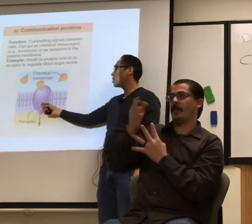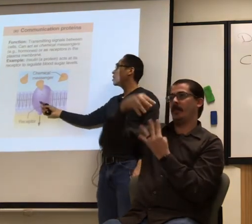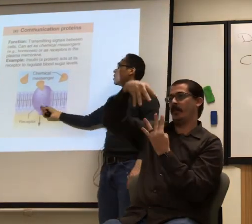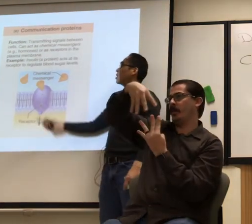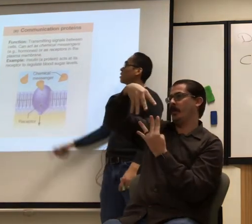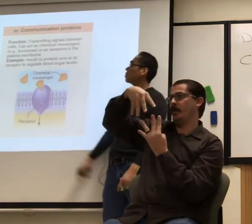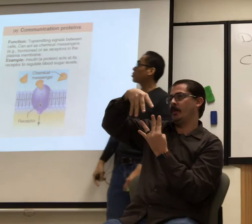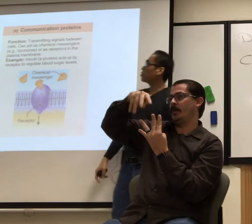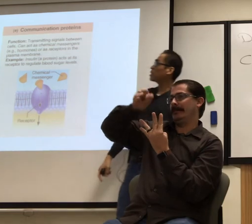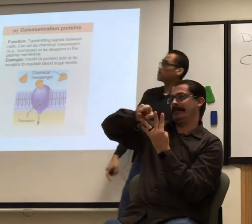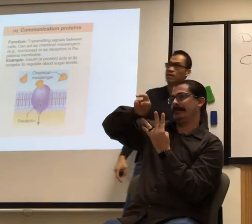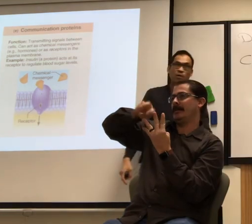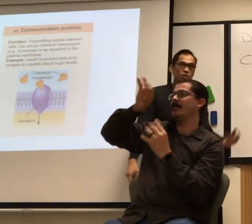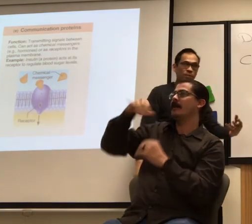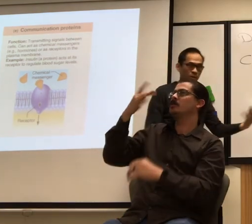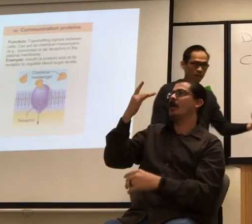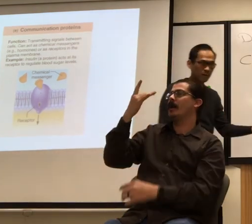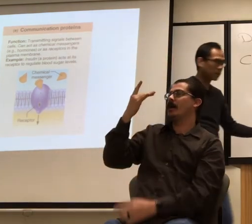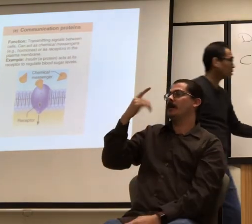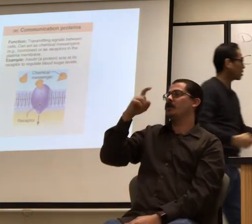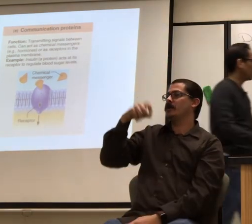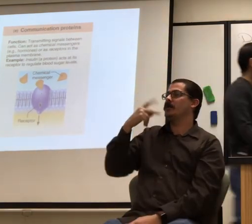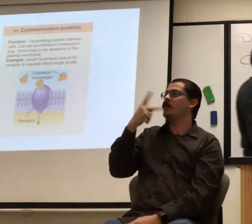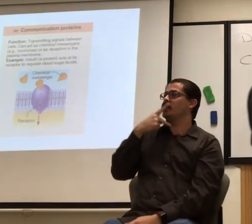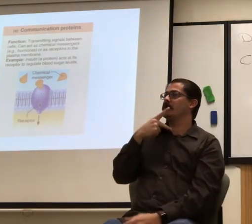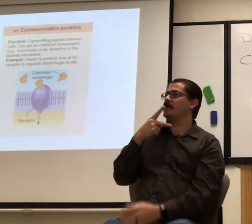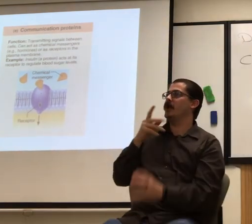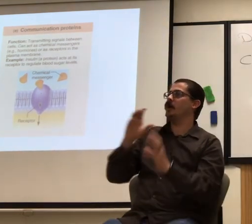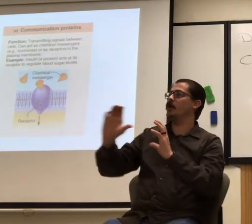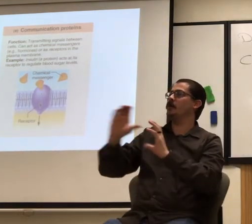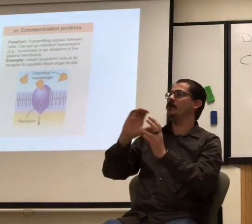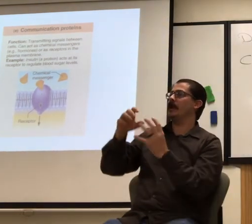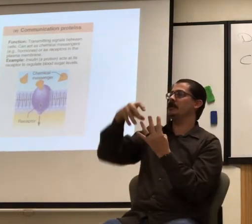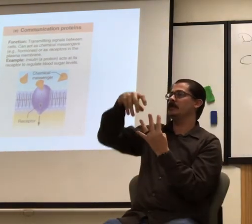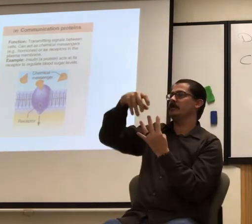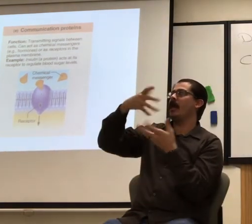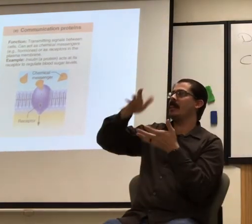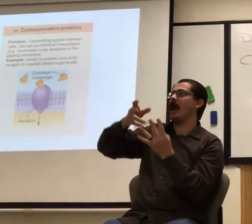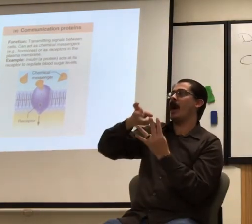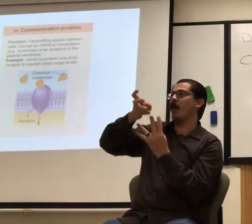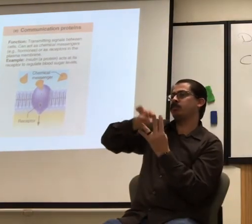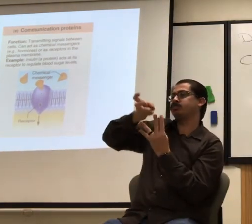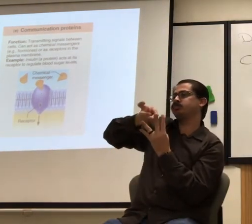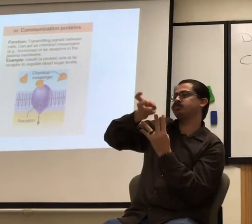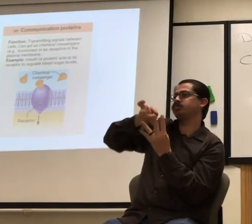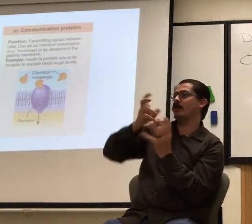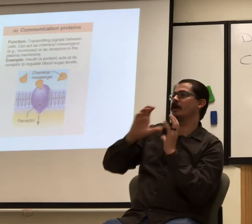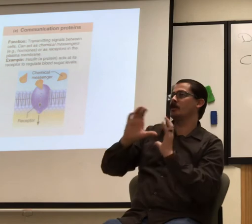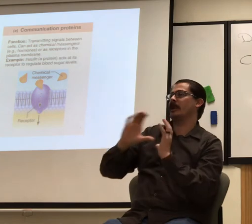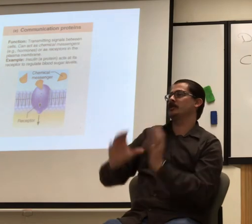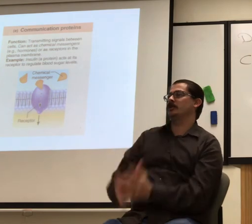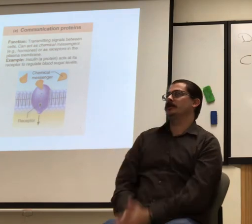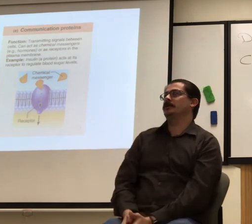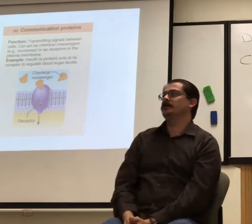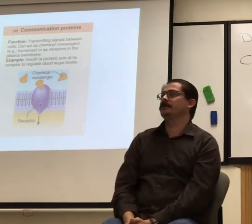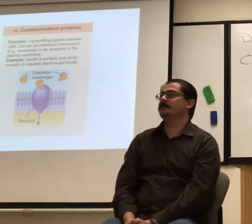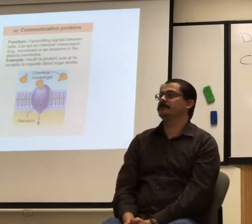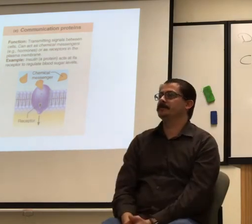you need proteins that are communication proteins that live in the cell membrane.